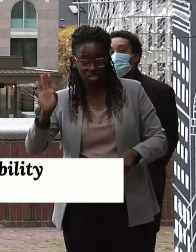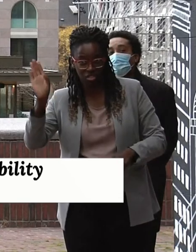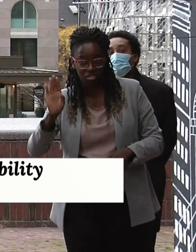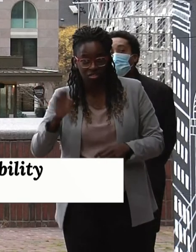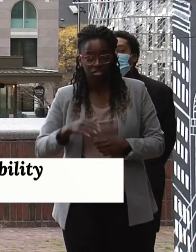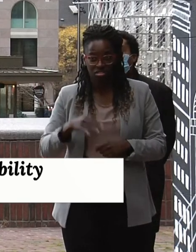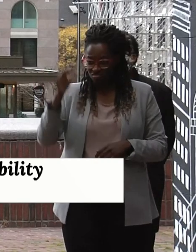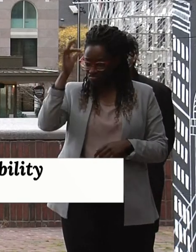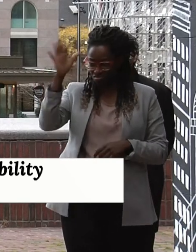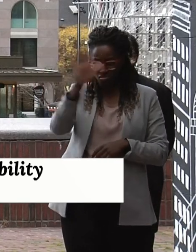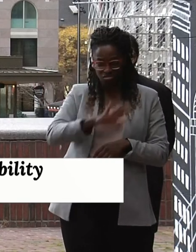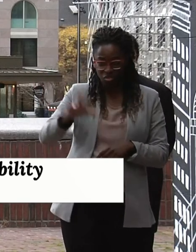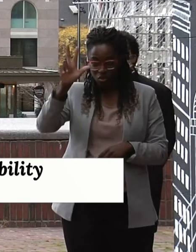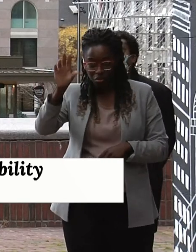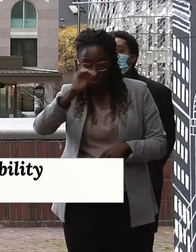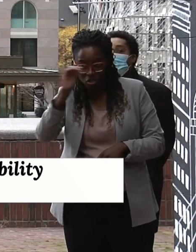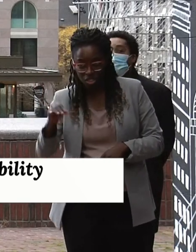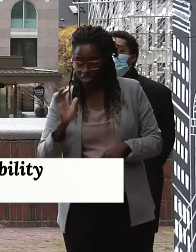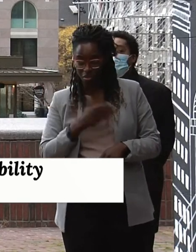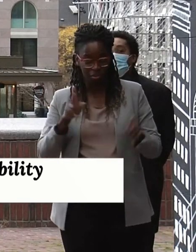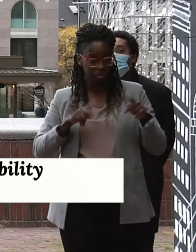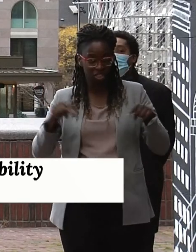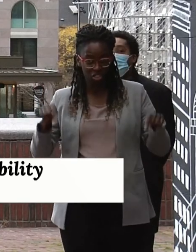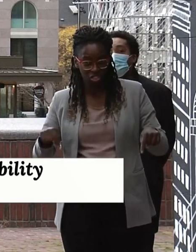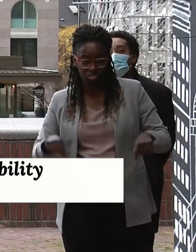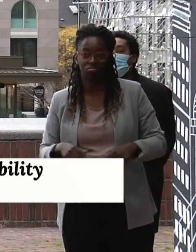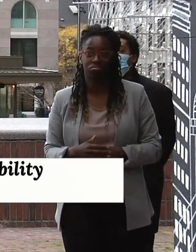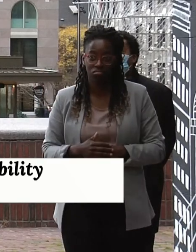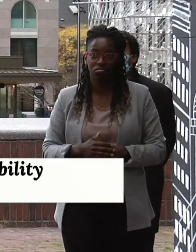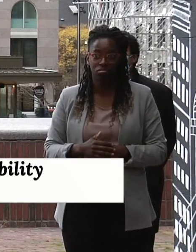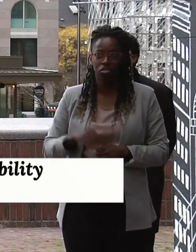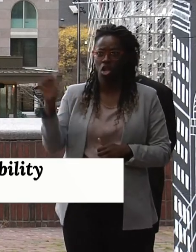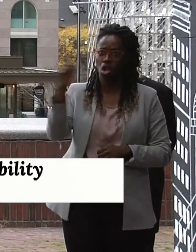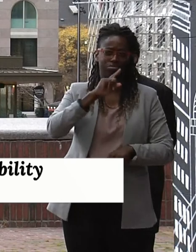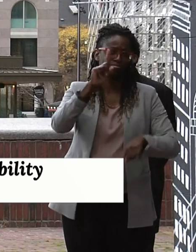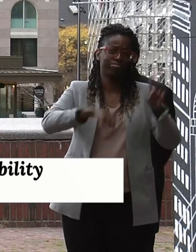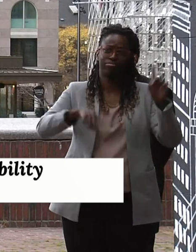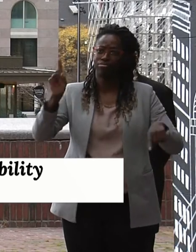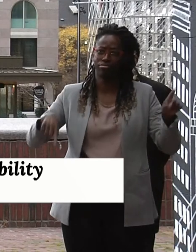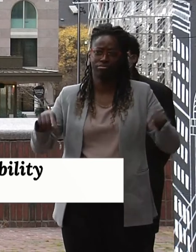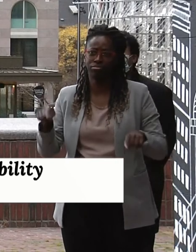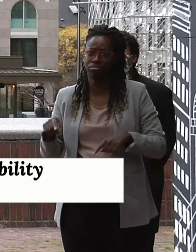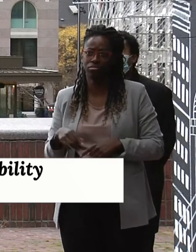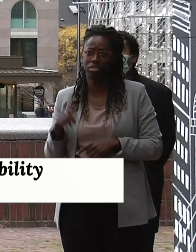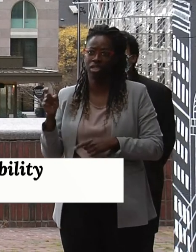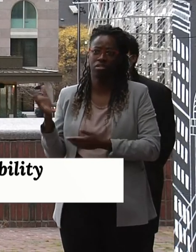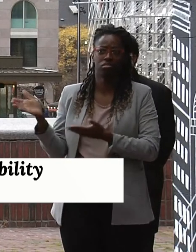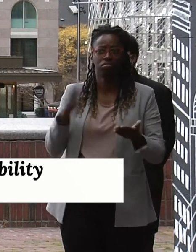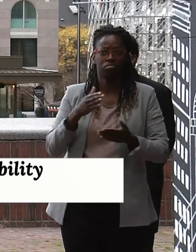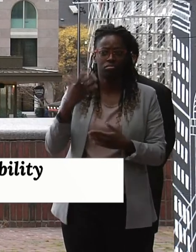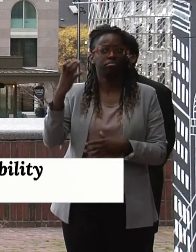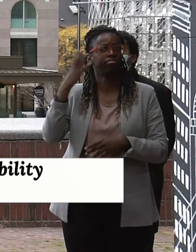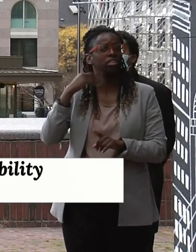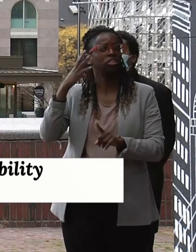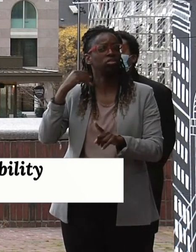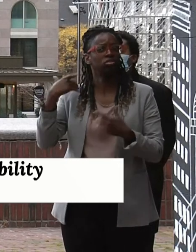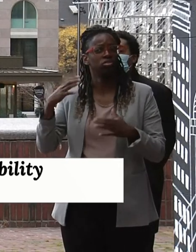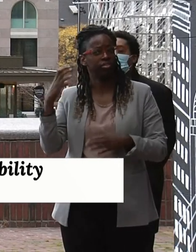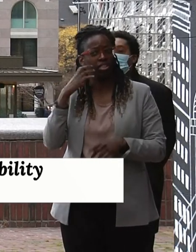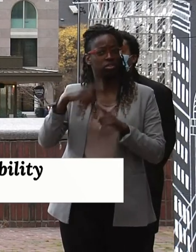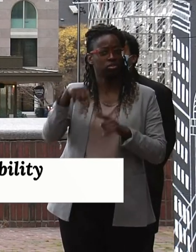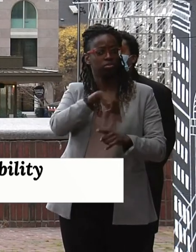race, and gender. They enrich all of our neighborhoods as leaders and mentors. I want to thank them and the veterans